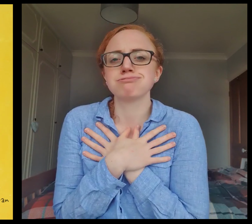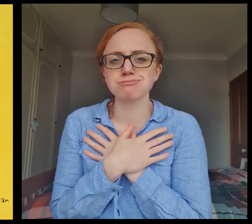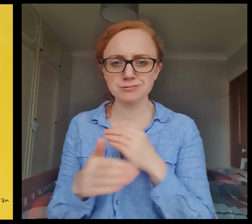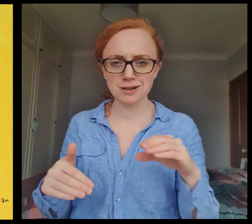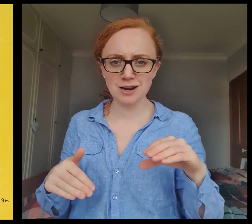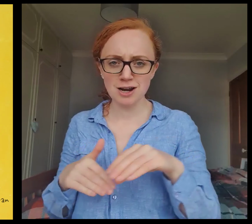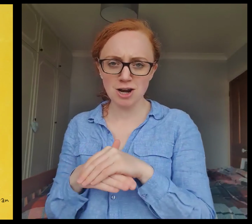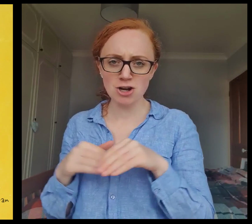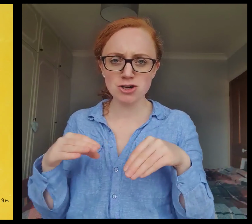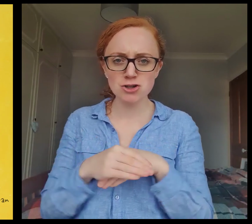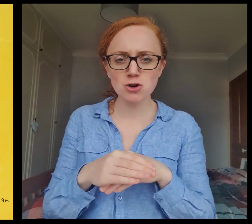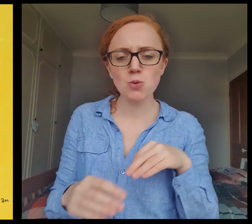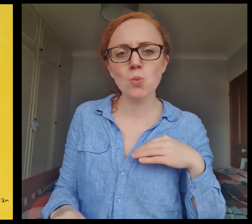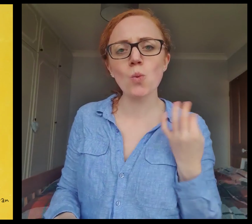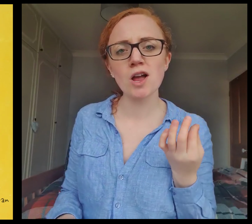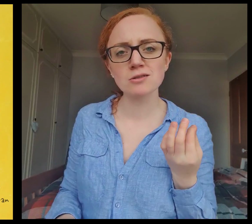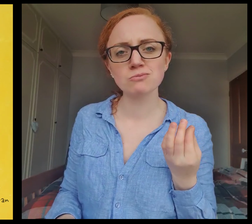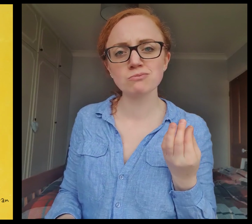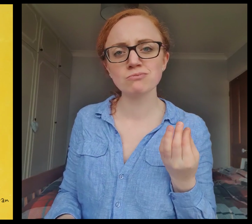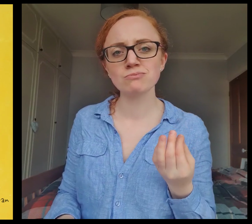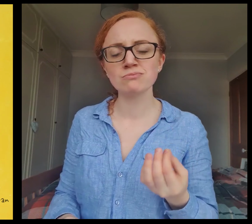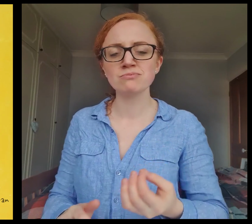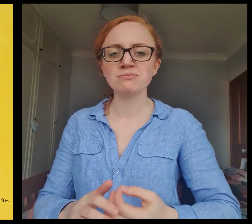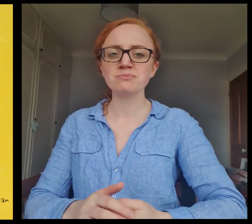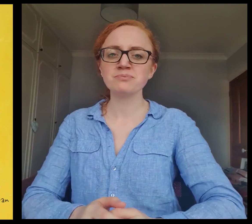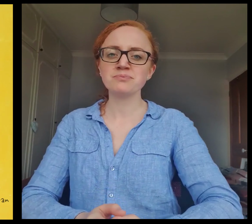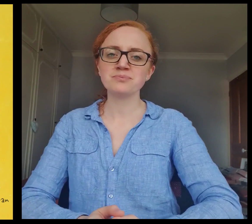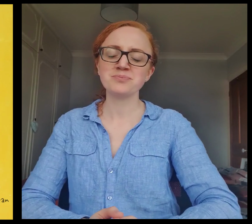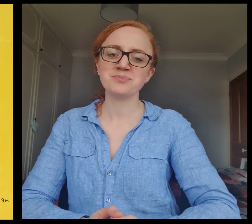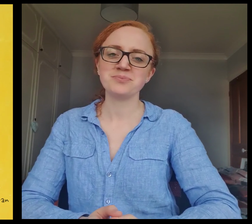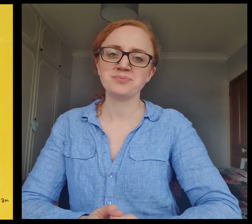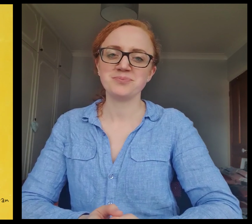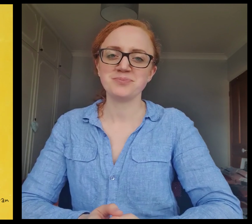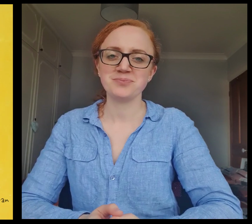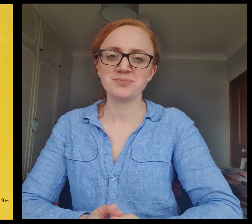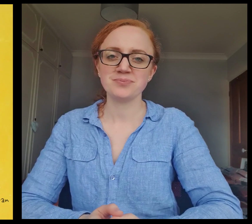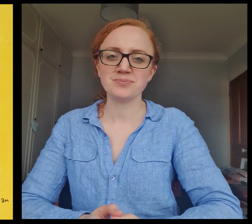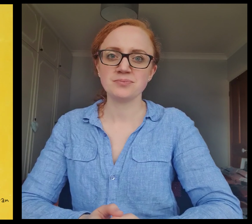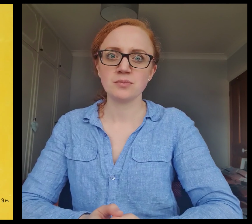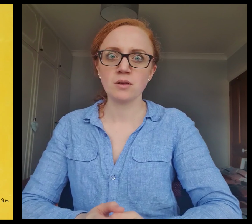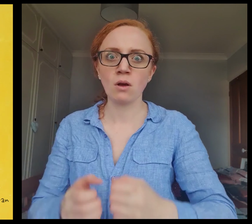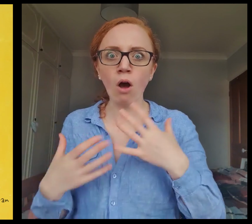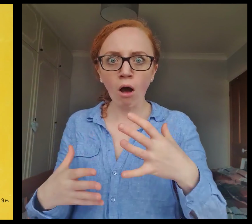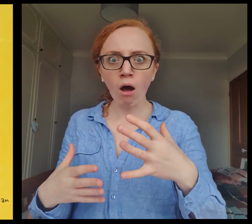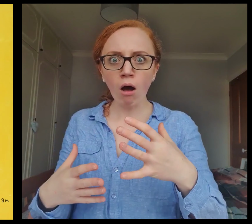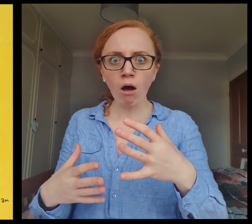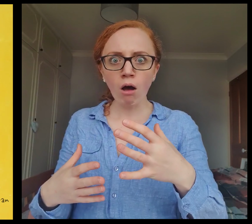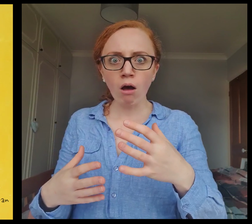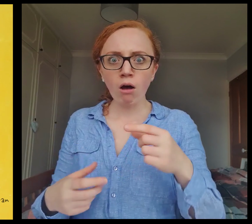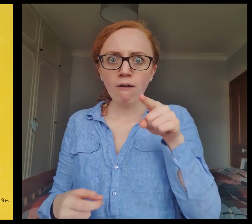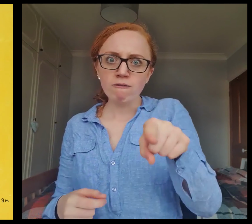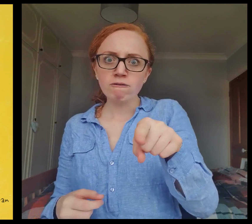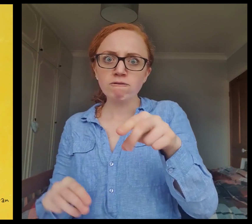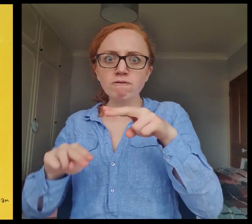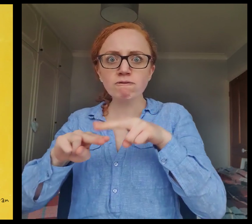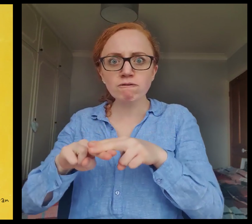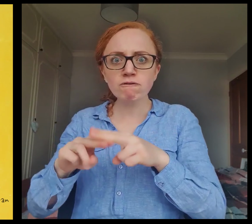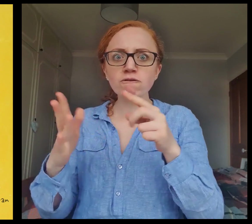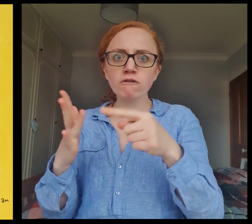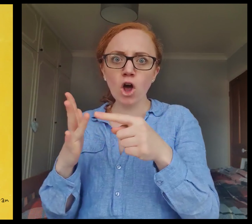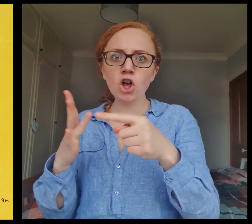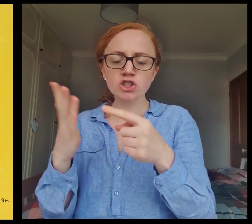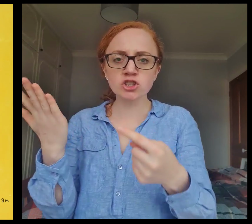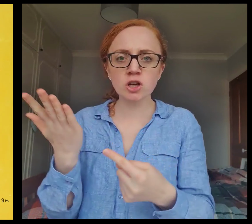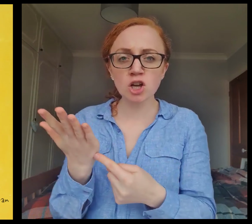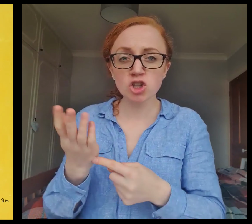shoes. I love my white shoes. Oh no! Pete stepped in